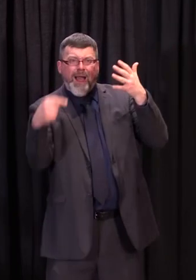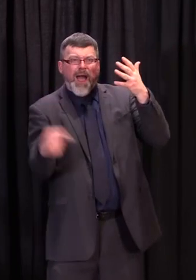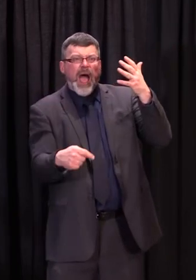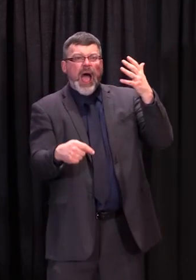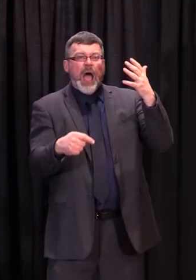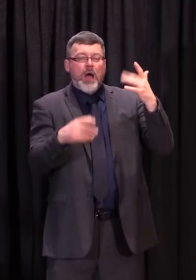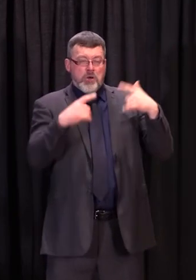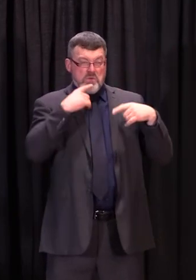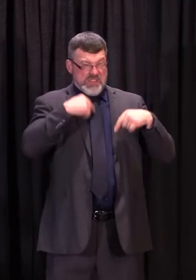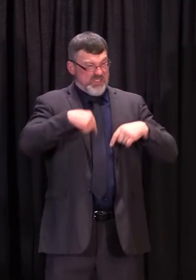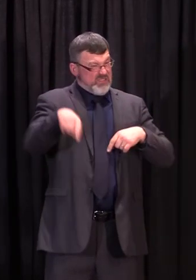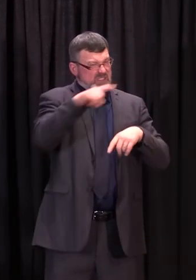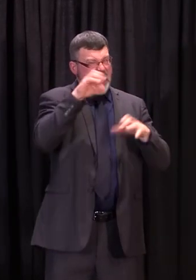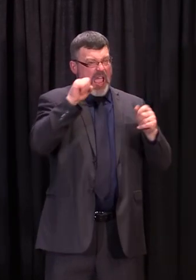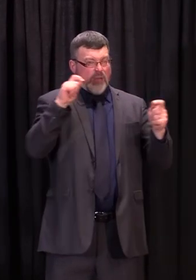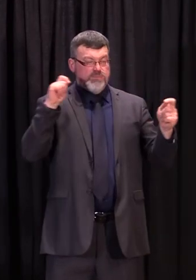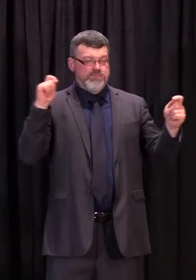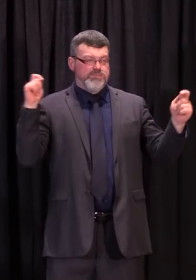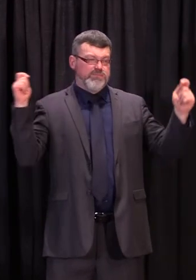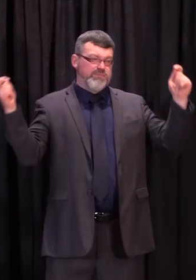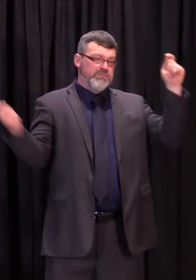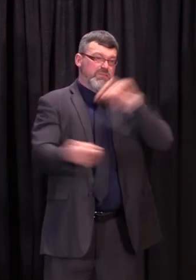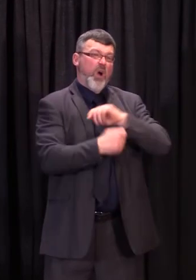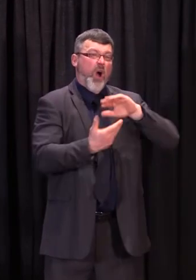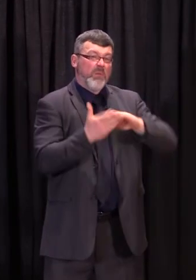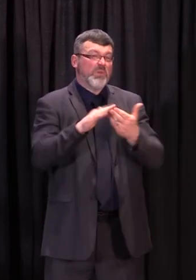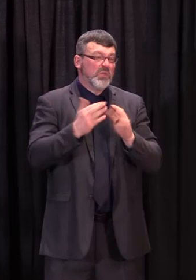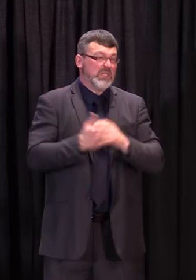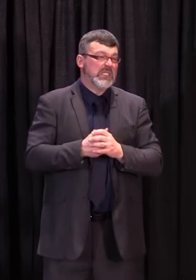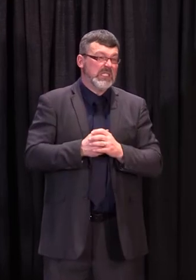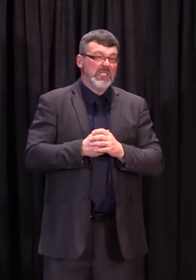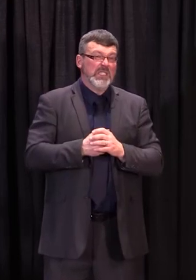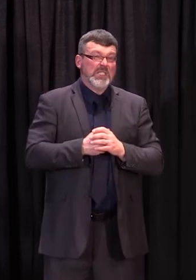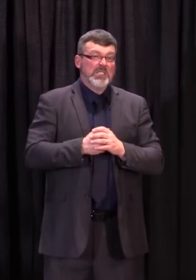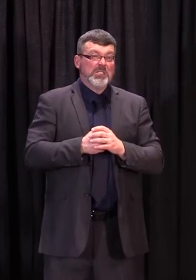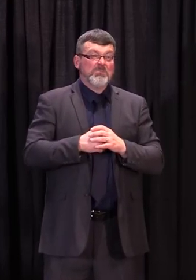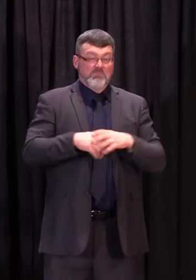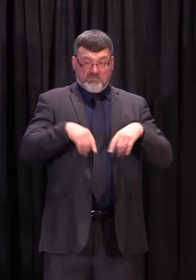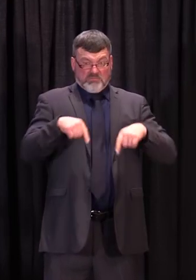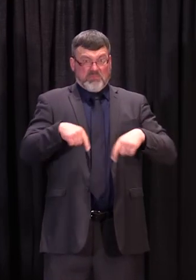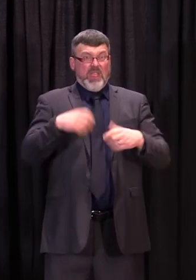bringing economic equity to parts of our state that have been ignored for far too long.